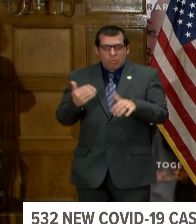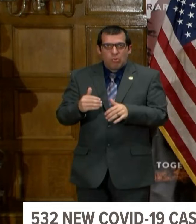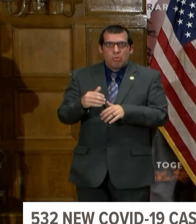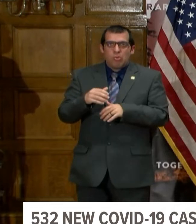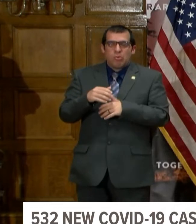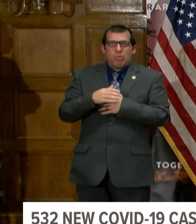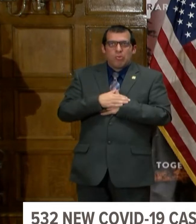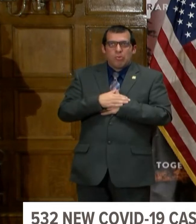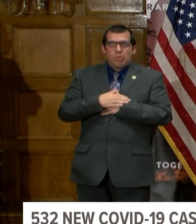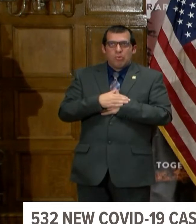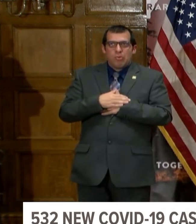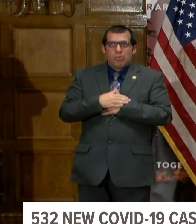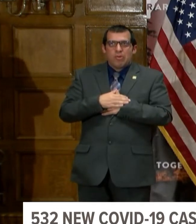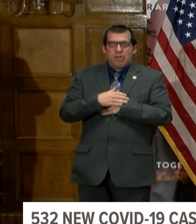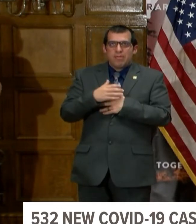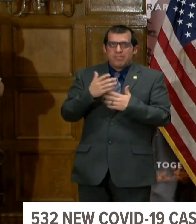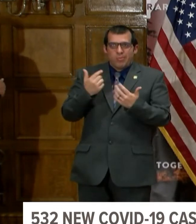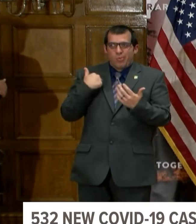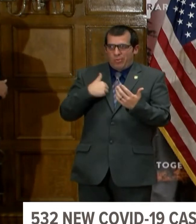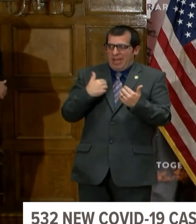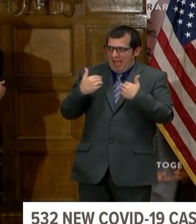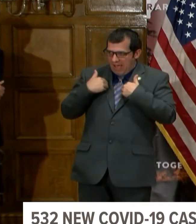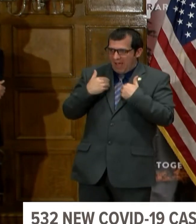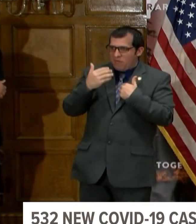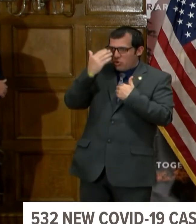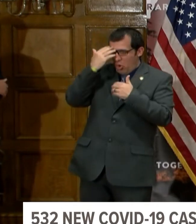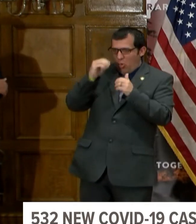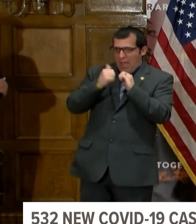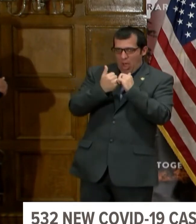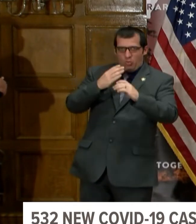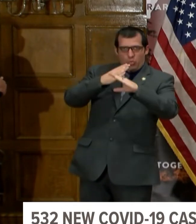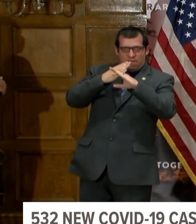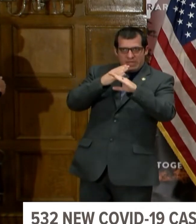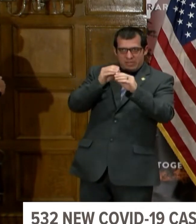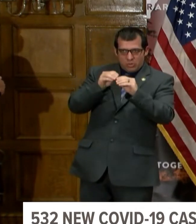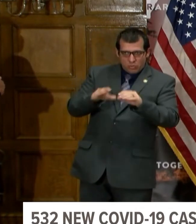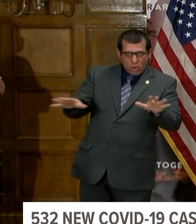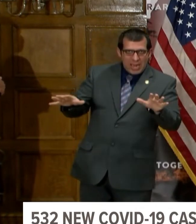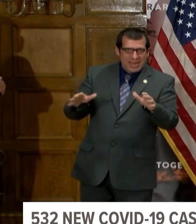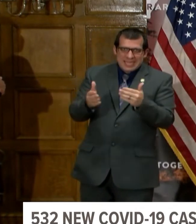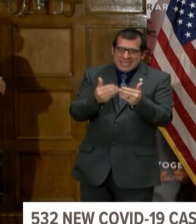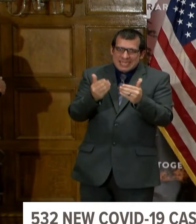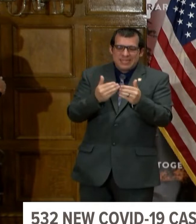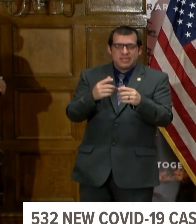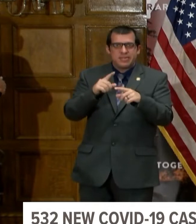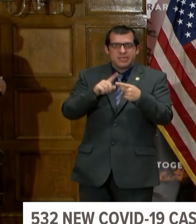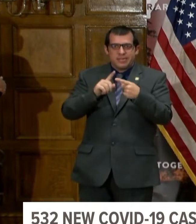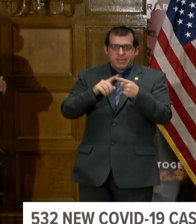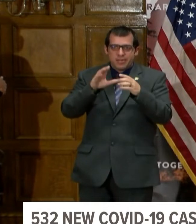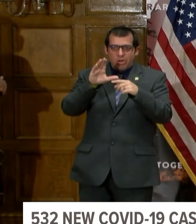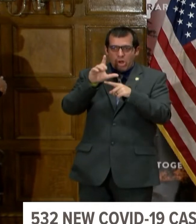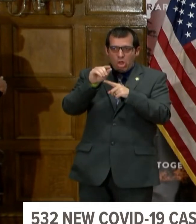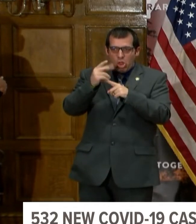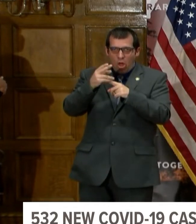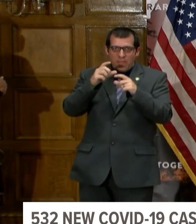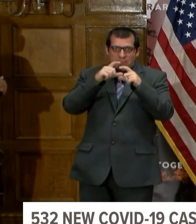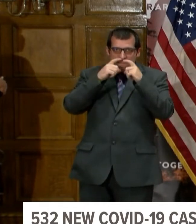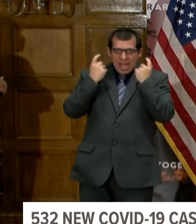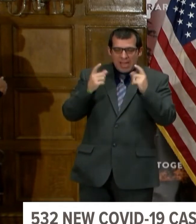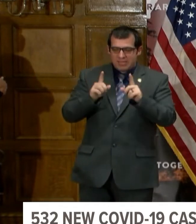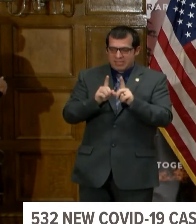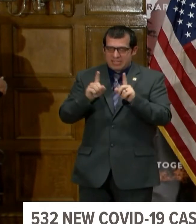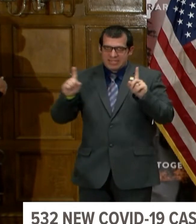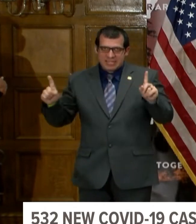good ways of preventing transmission, and that is with the use of a cloth mask, again, physical